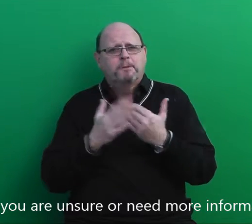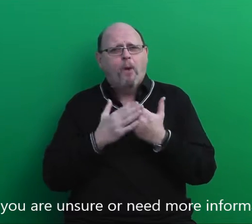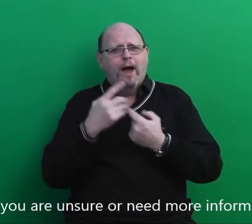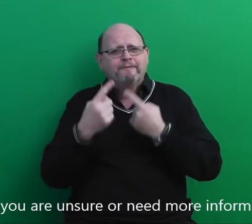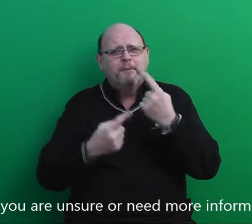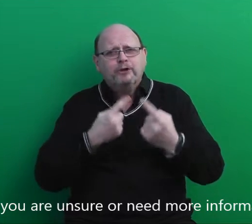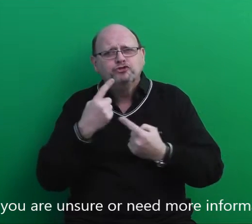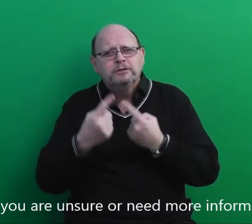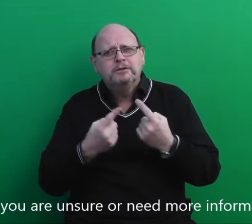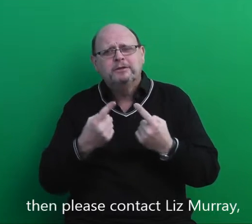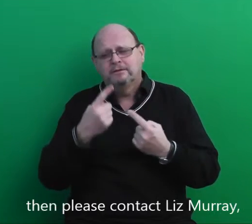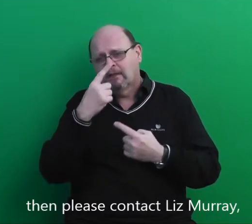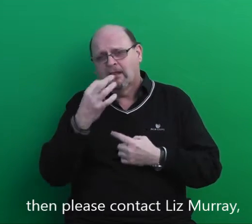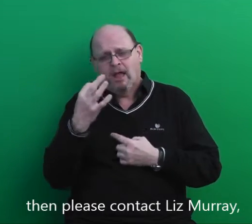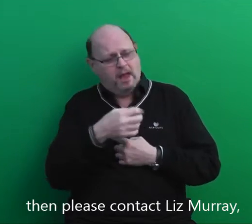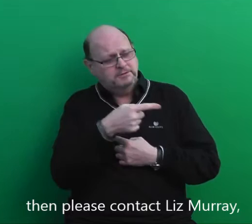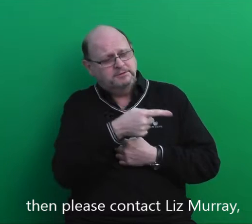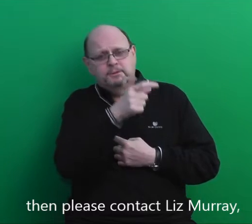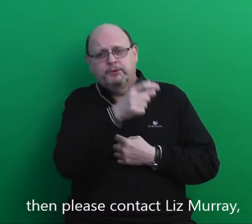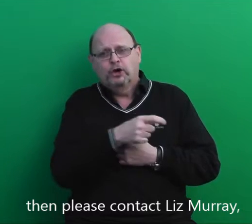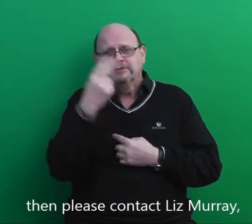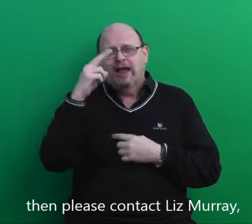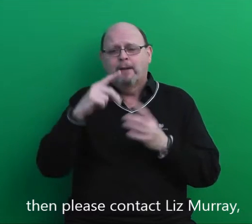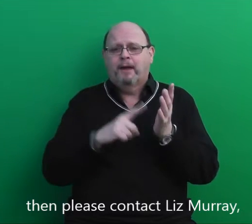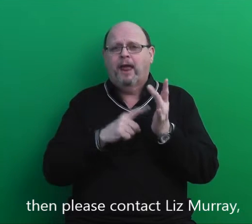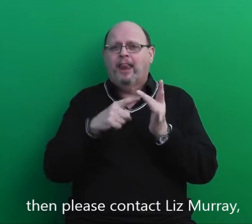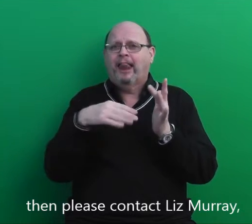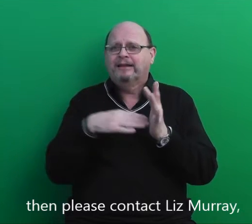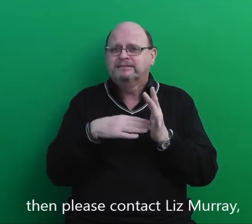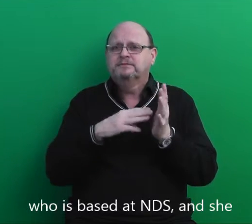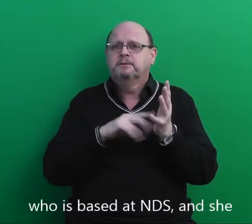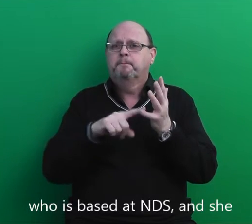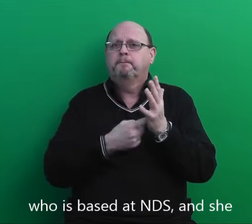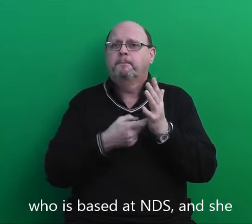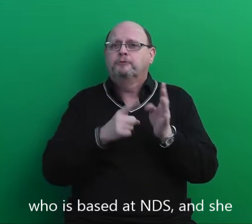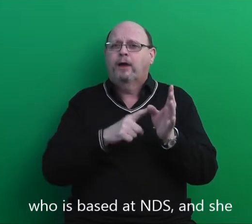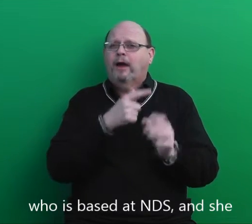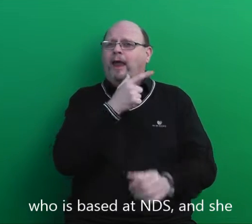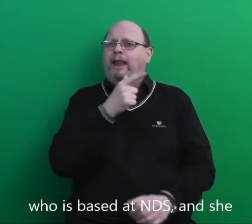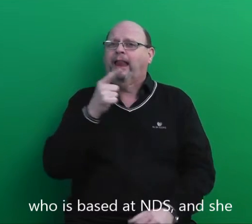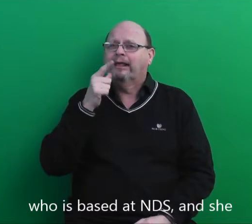If you're unsure or need more information, then please contact Liz Murray, who is based